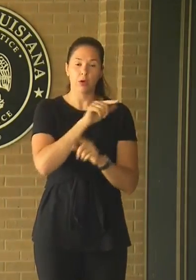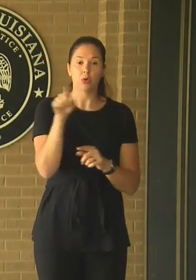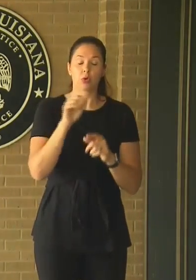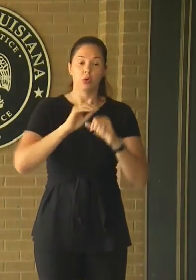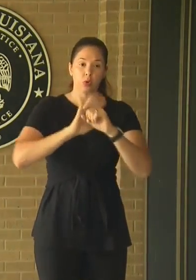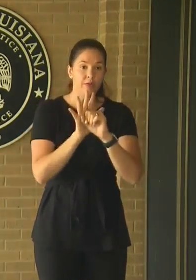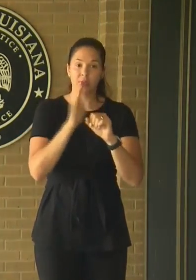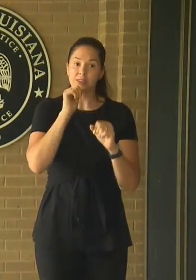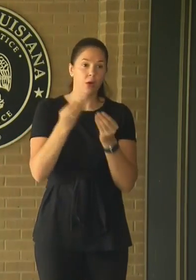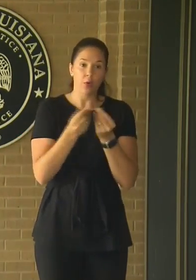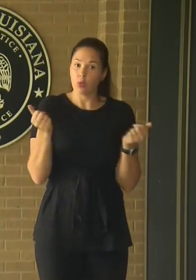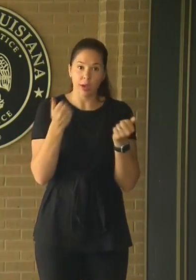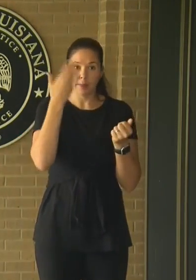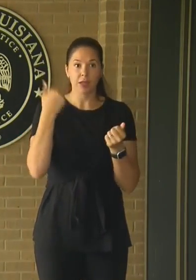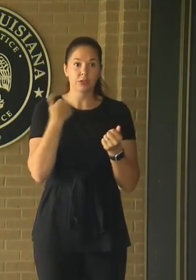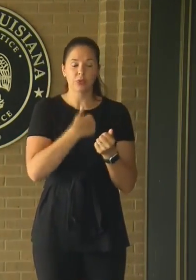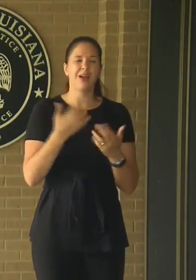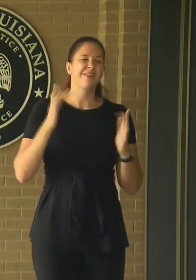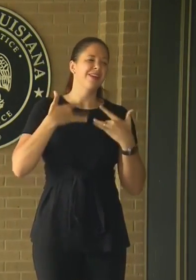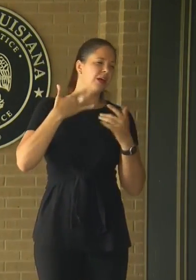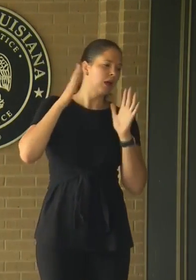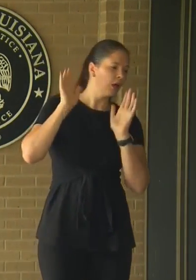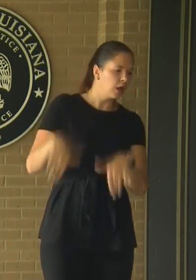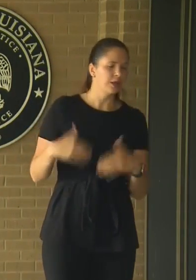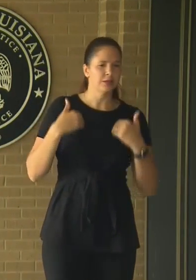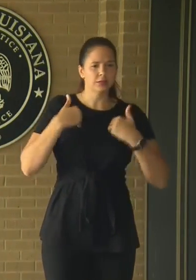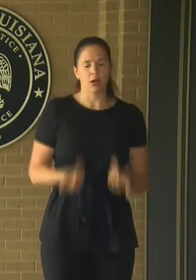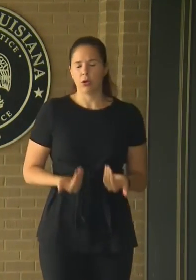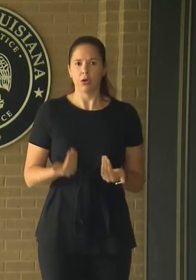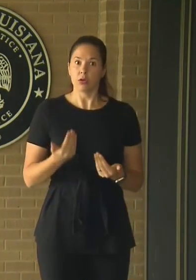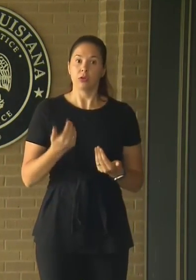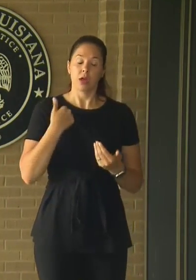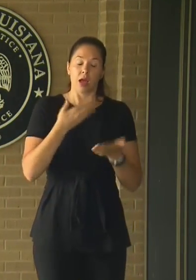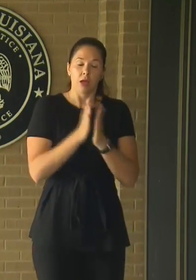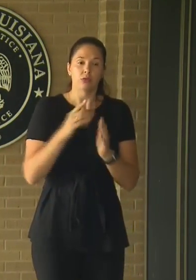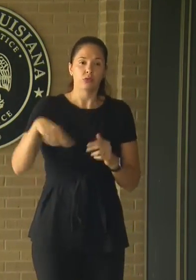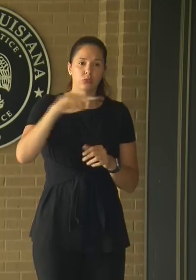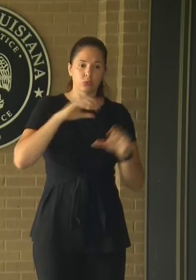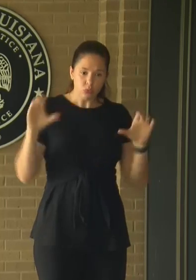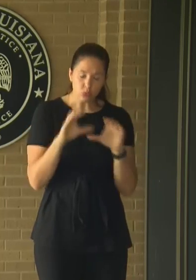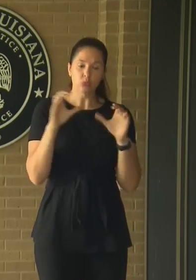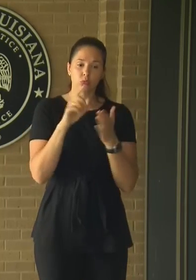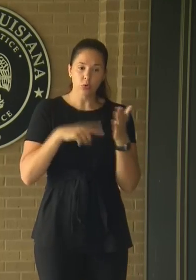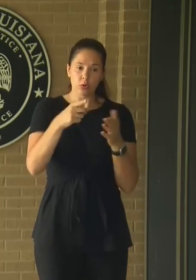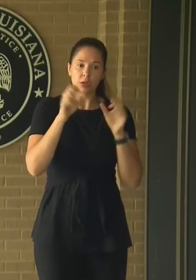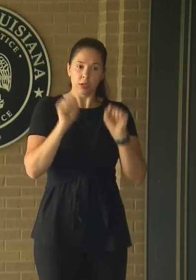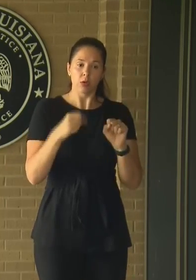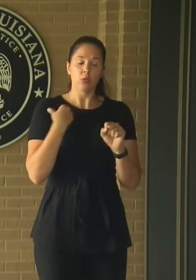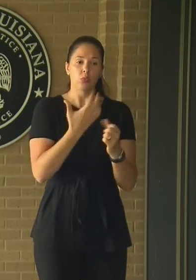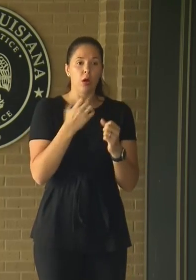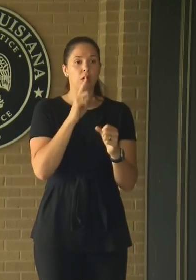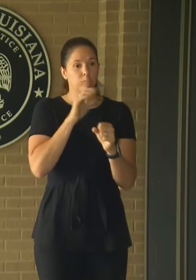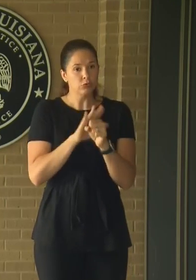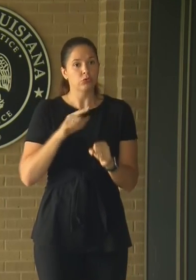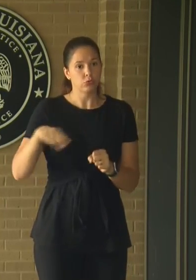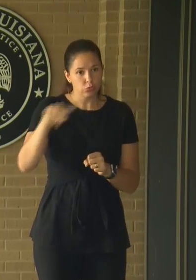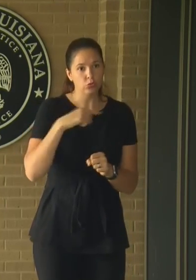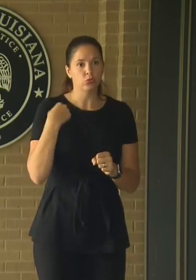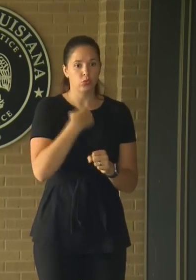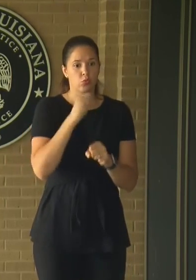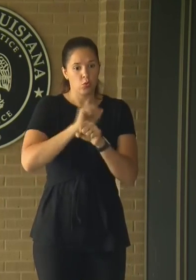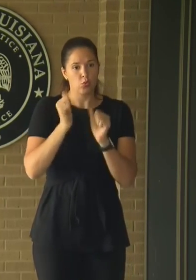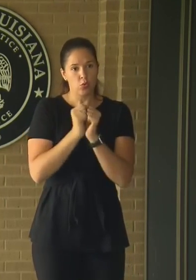not going to go away because we get tired of it. And so I'm going to ask you to do everything that we can, and want to reassure everyone that we're going to work with